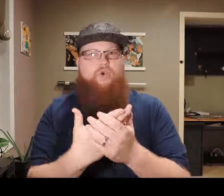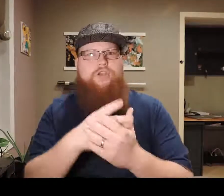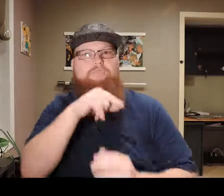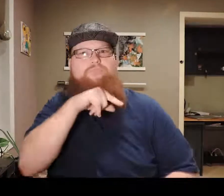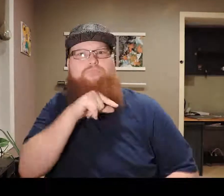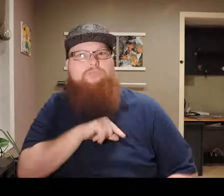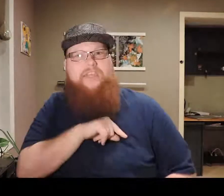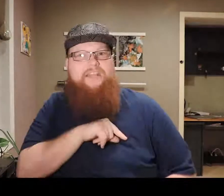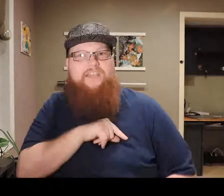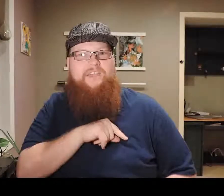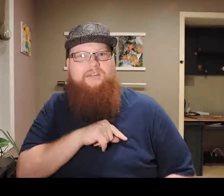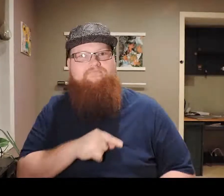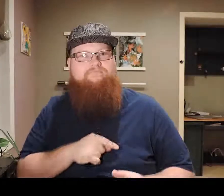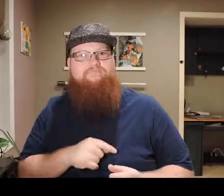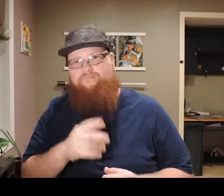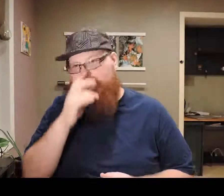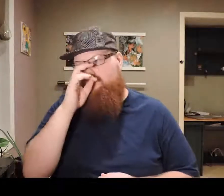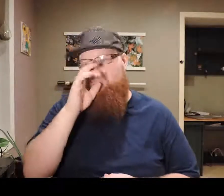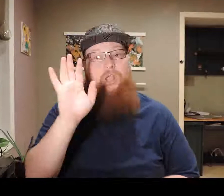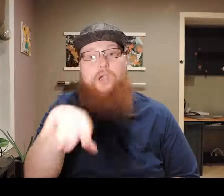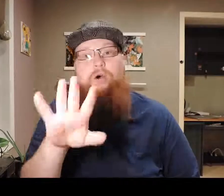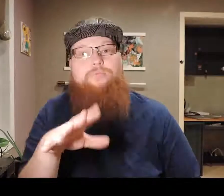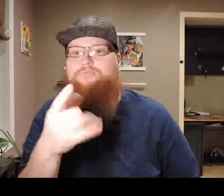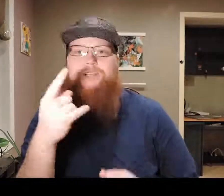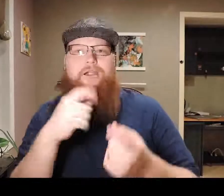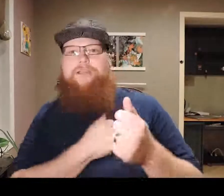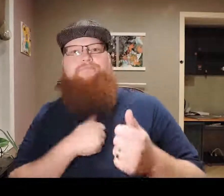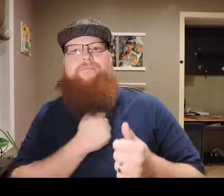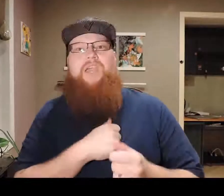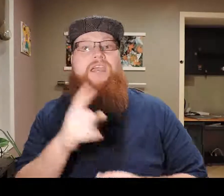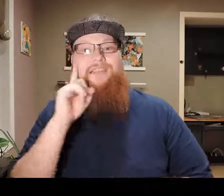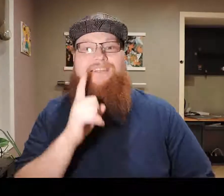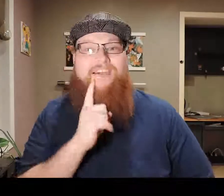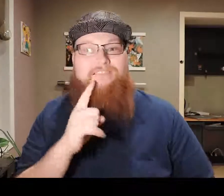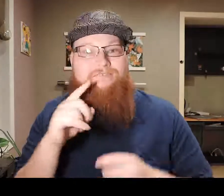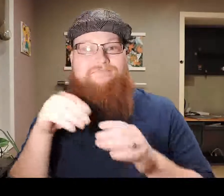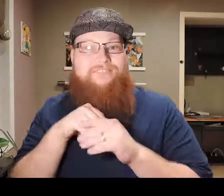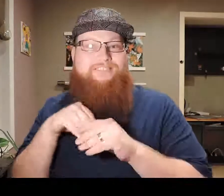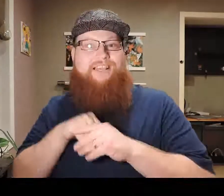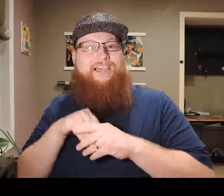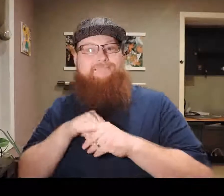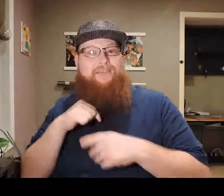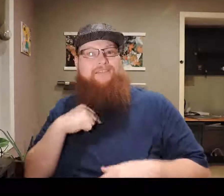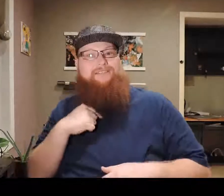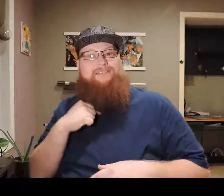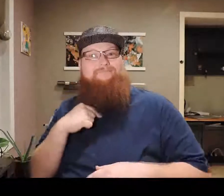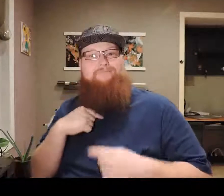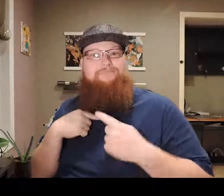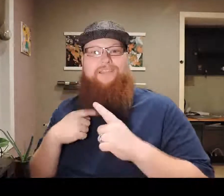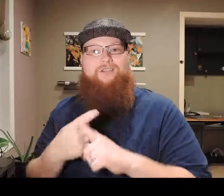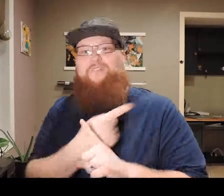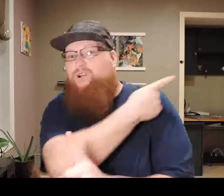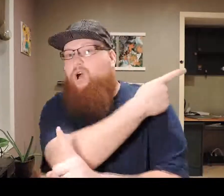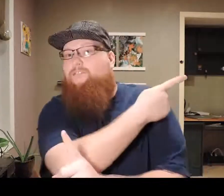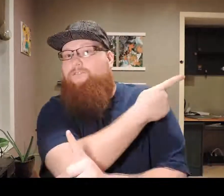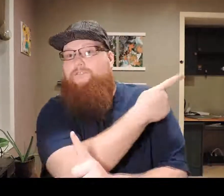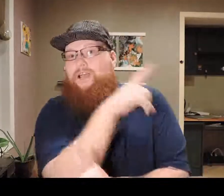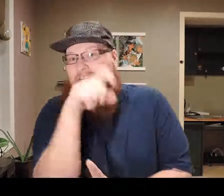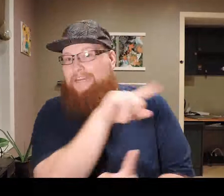good Thanksgiving. Oh, sorry. Death inside me tend to veer off. I need to